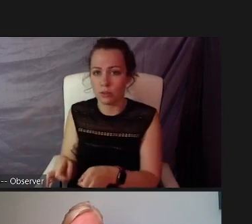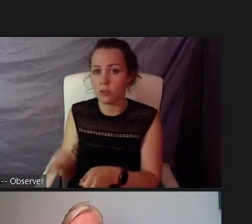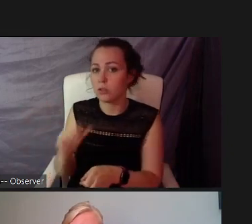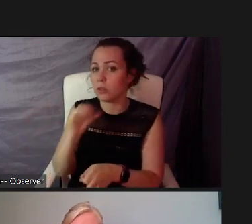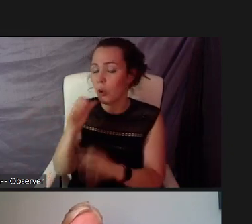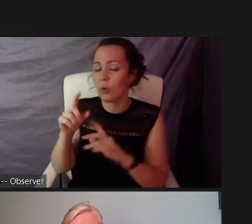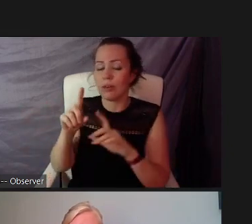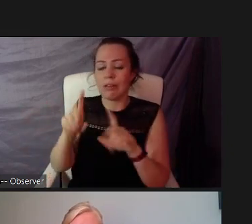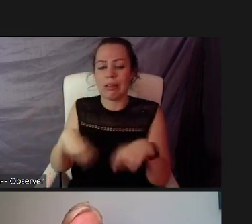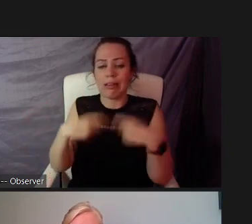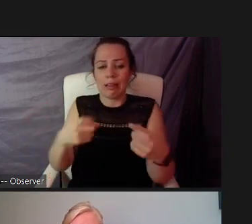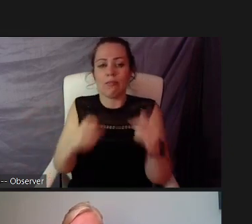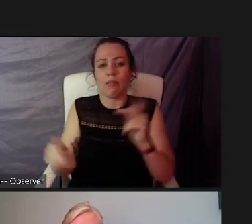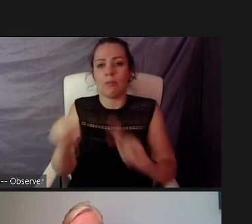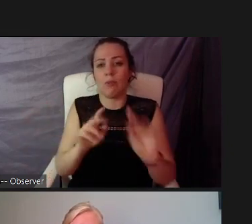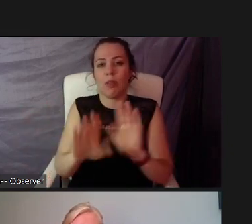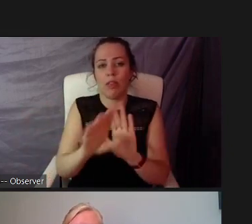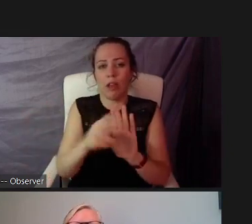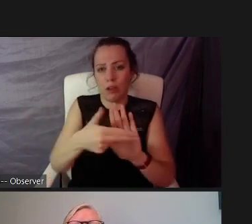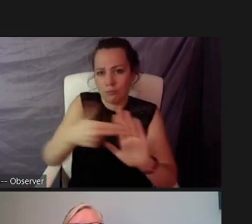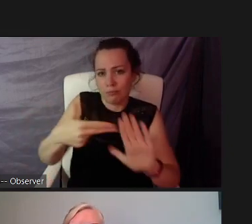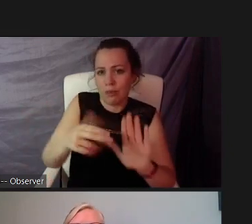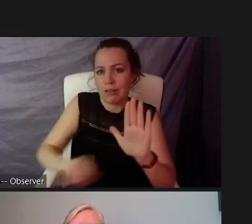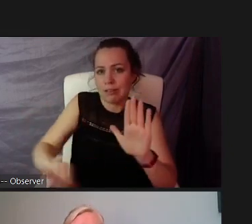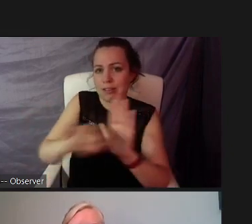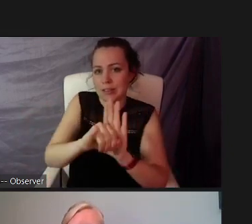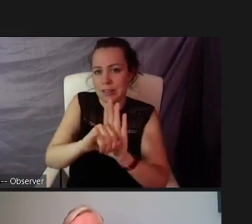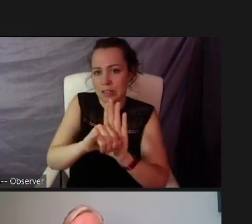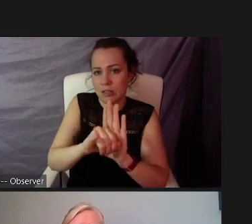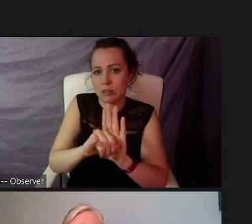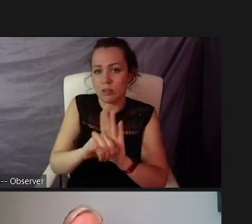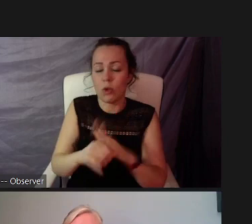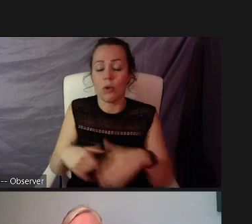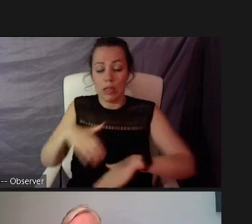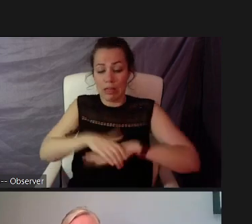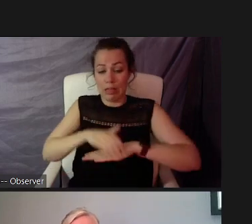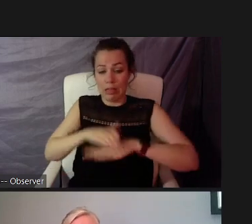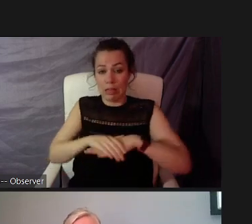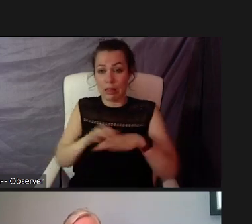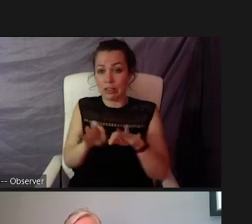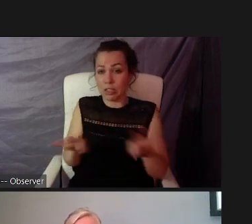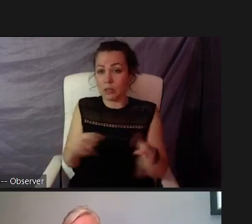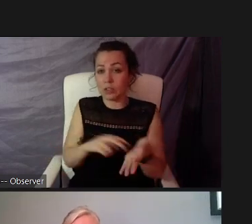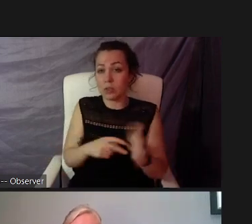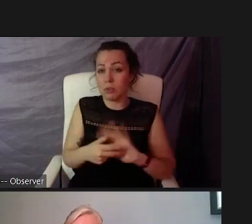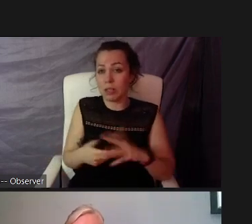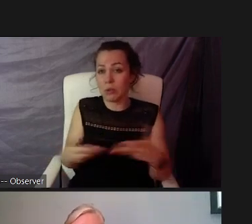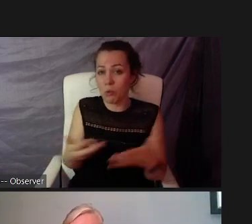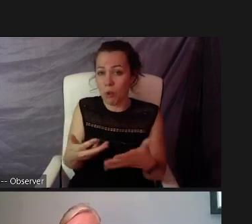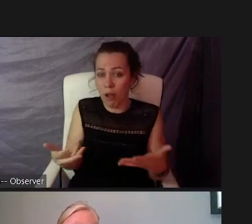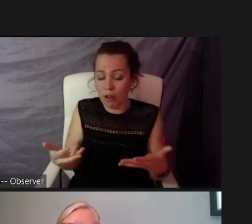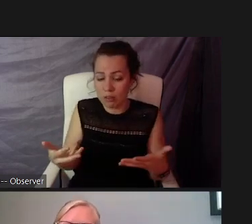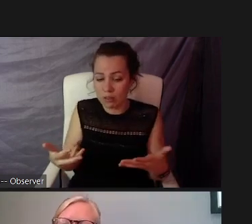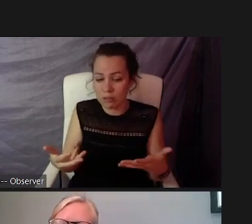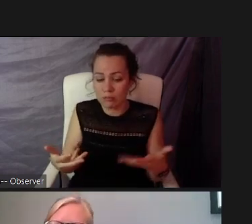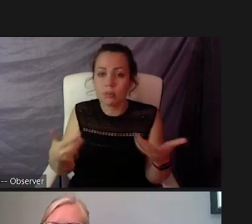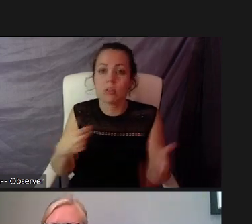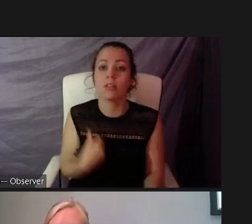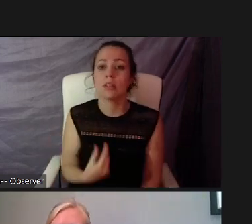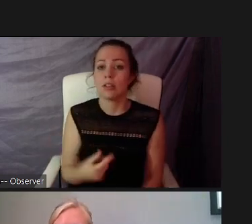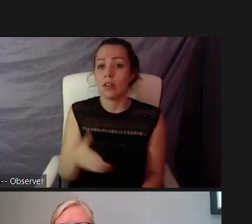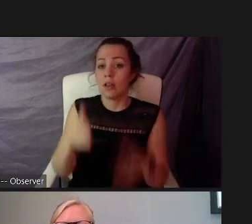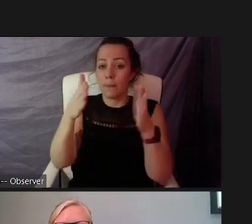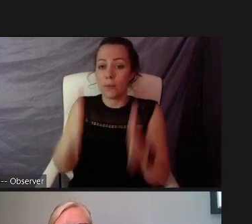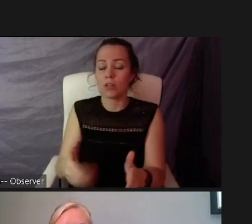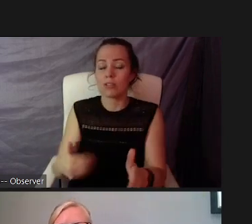the identity by COVID-19. So in English, what I mean by this is you would prefer to say a